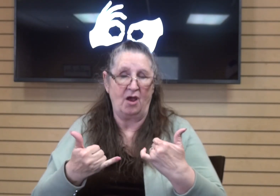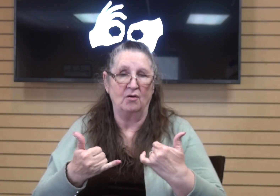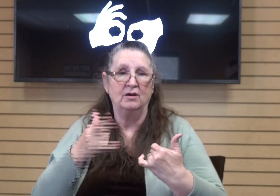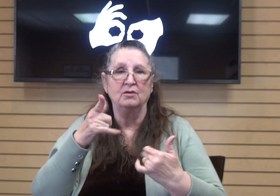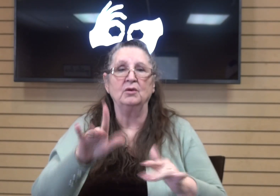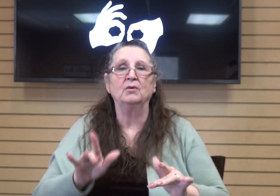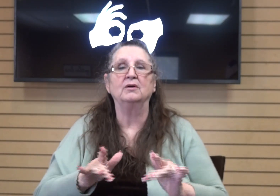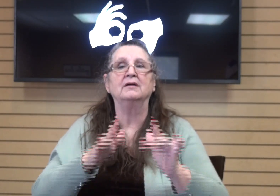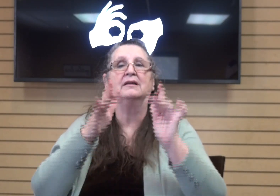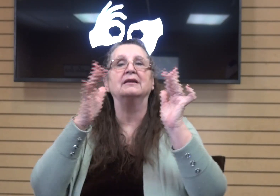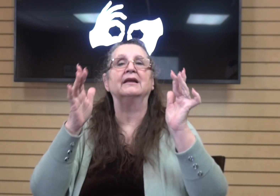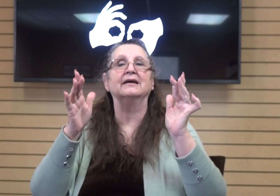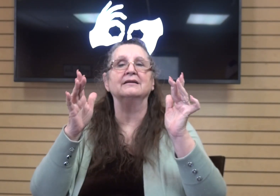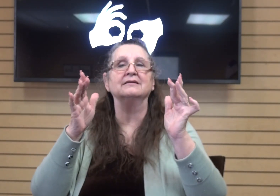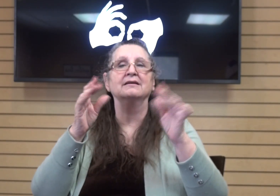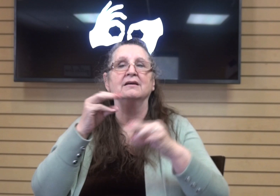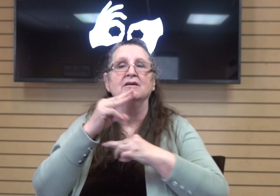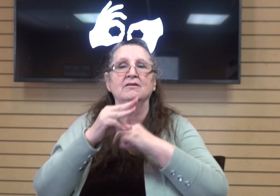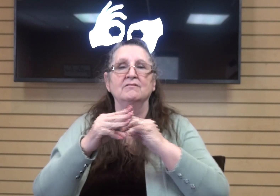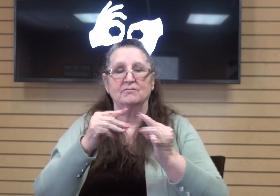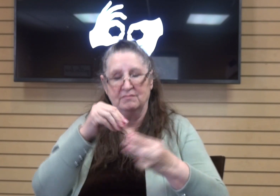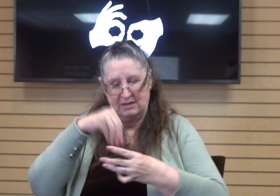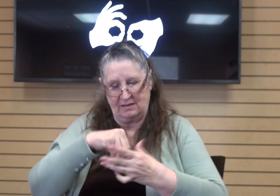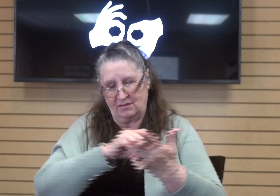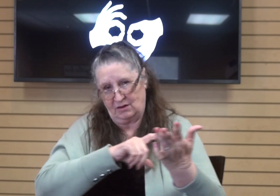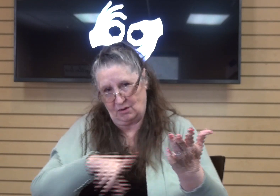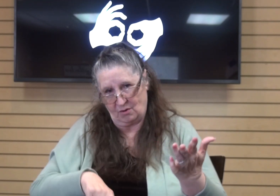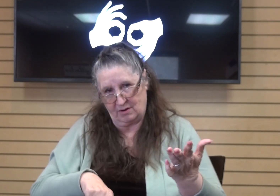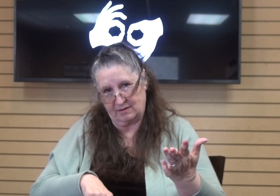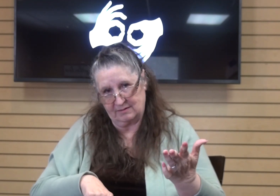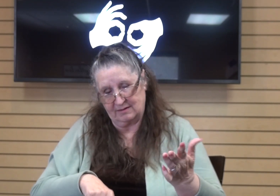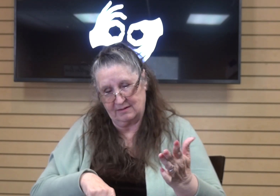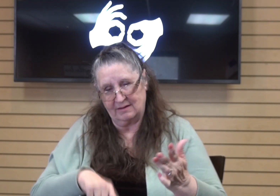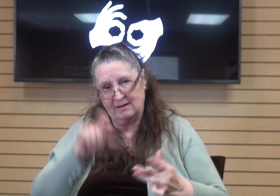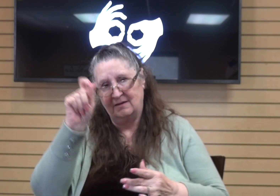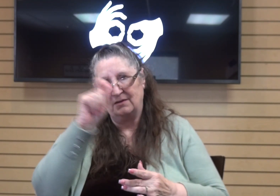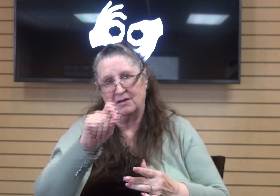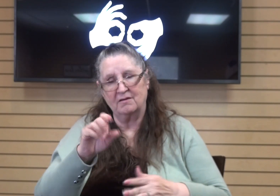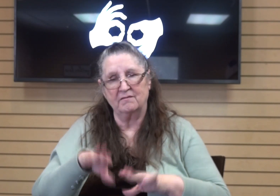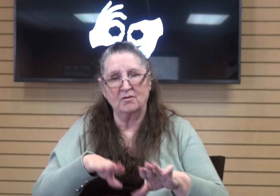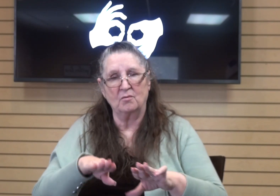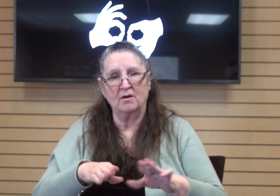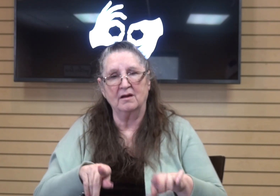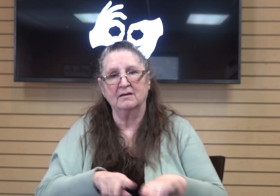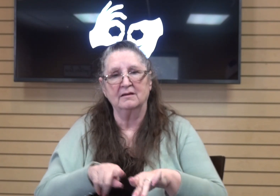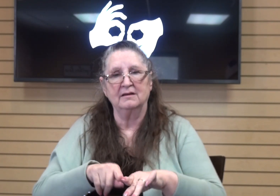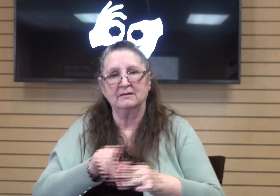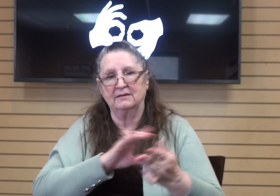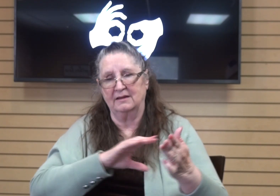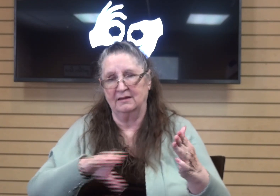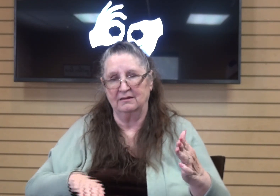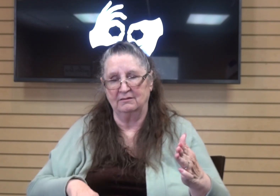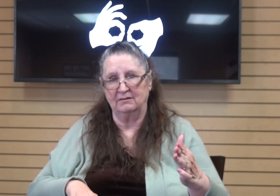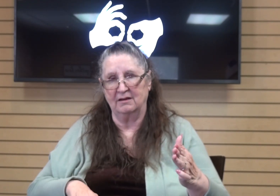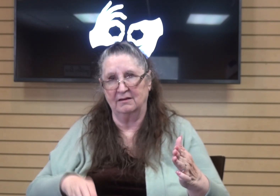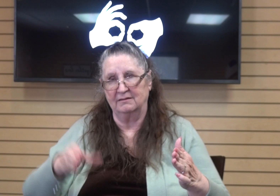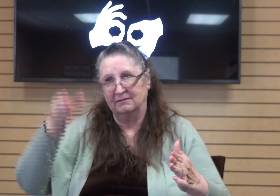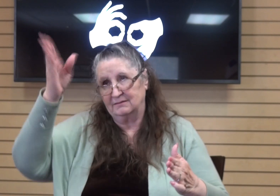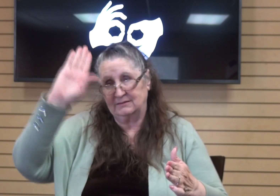are light in the Lord. Therefore walk as children of light." And I think that's really